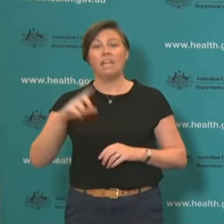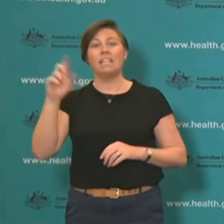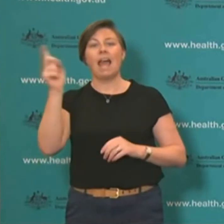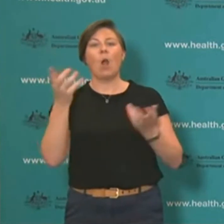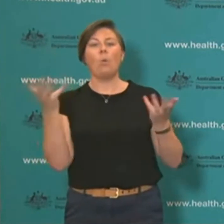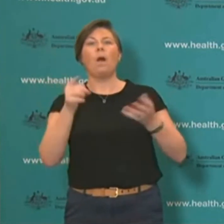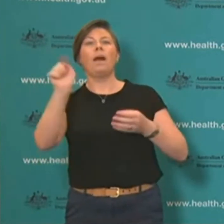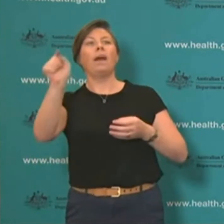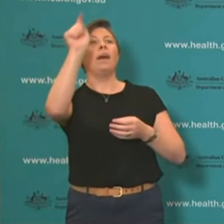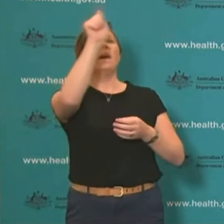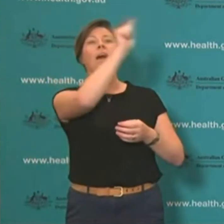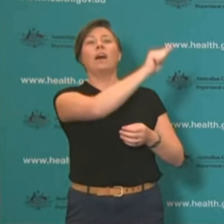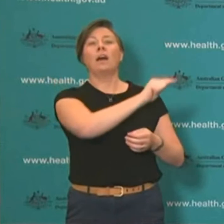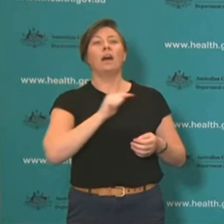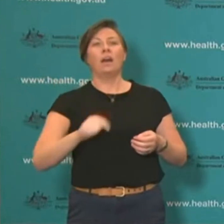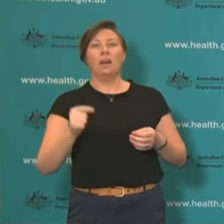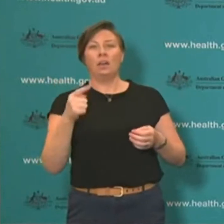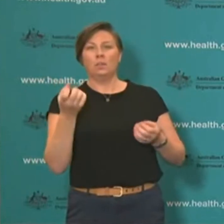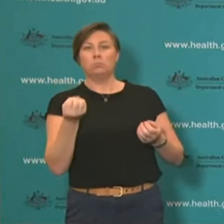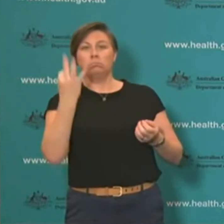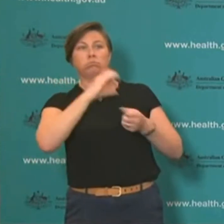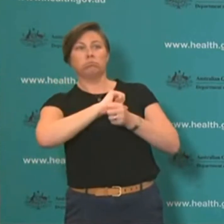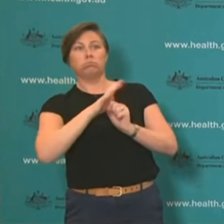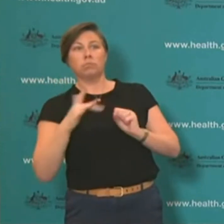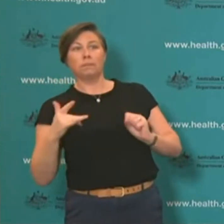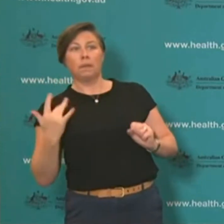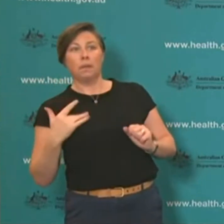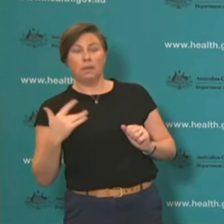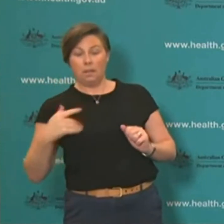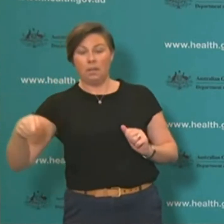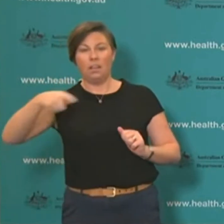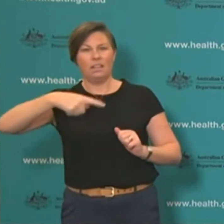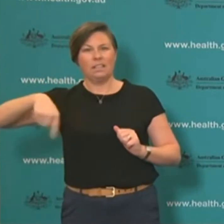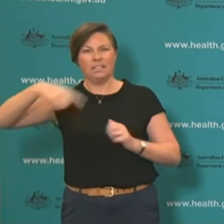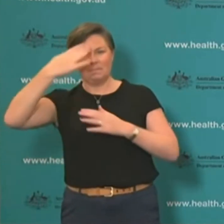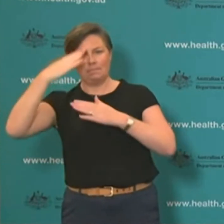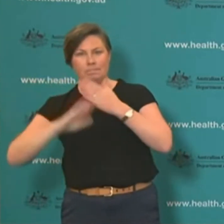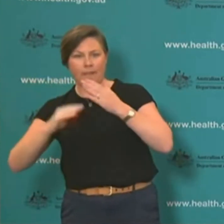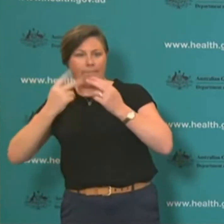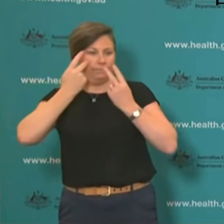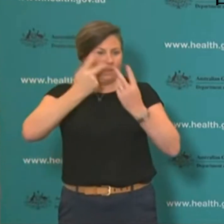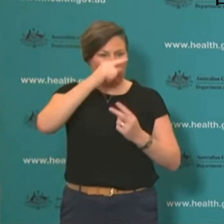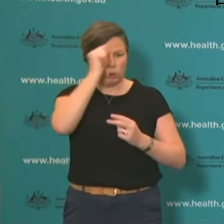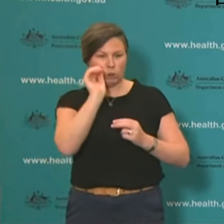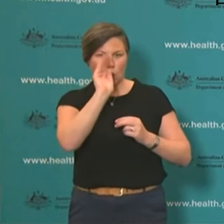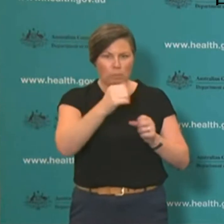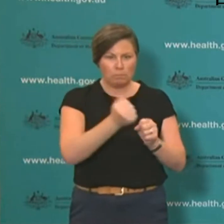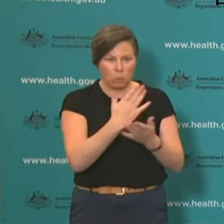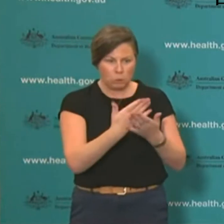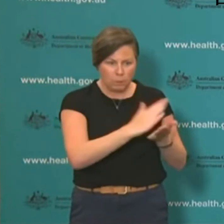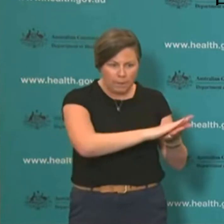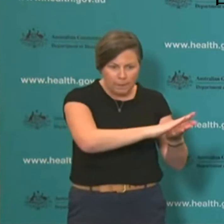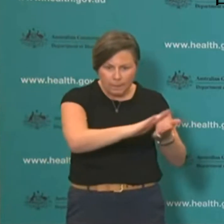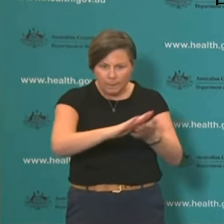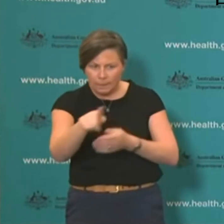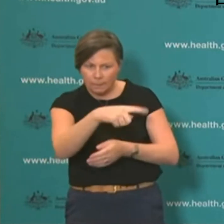those in-person spot visits again to determine compliance of providers with national standards. The Aged Care Royal Commission